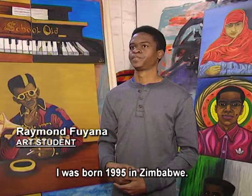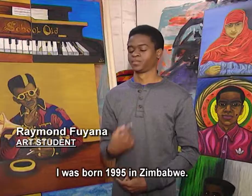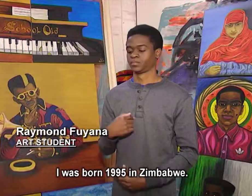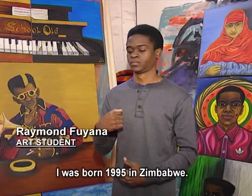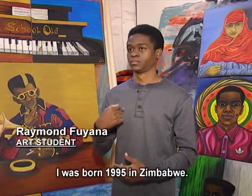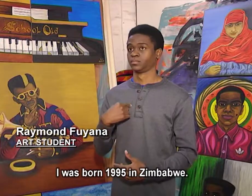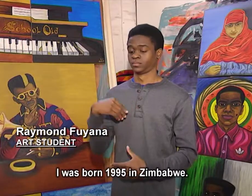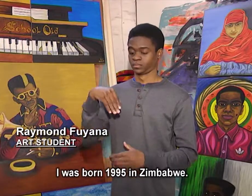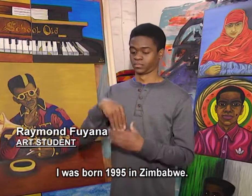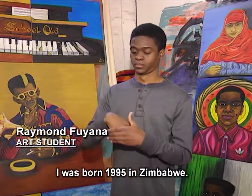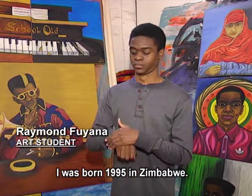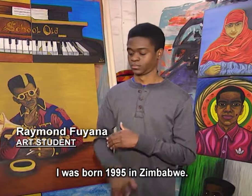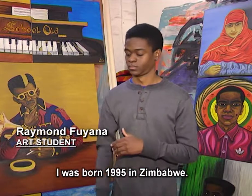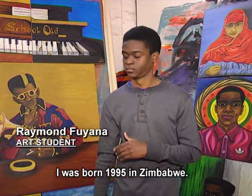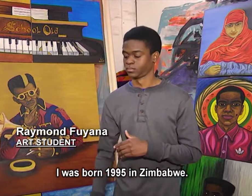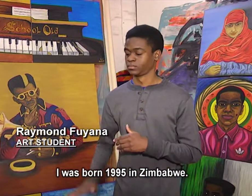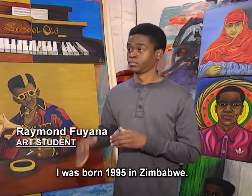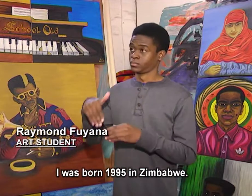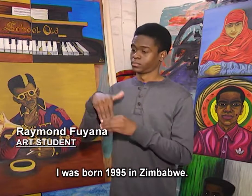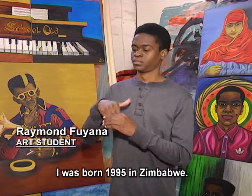I was born 1995 in Zimbabwe.